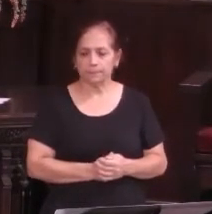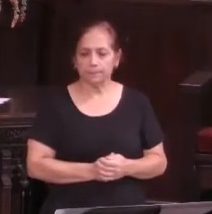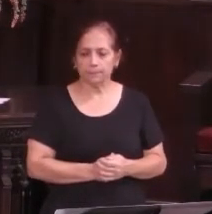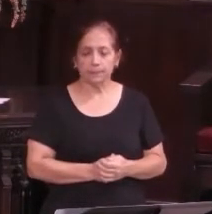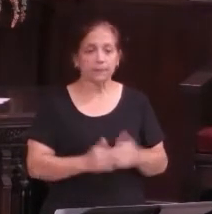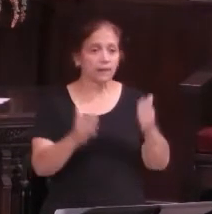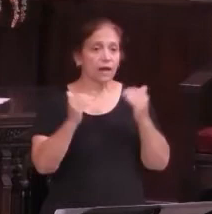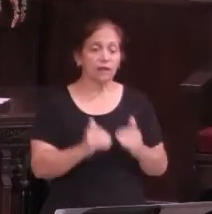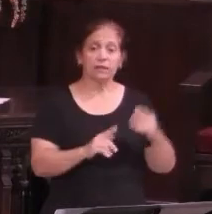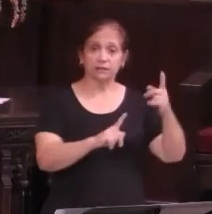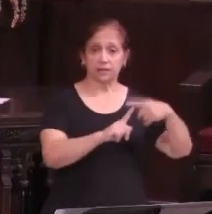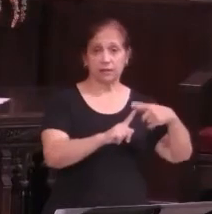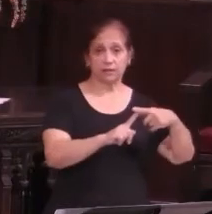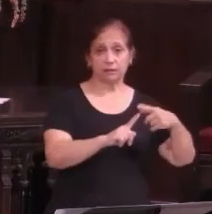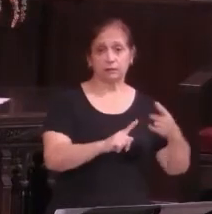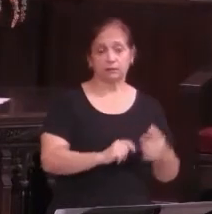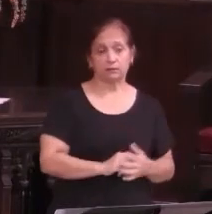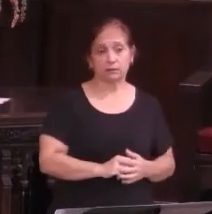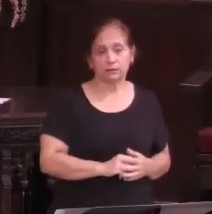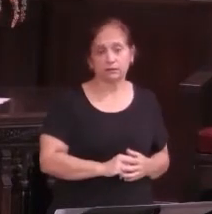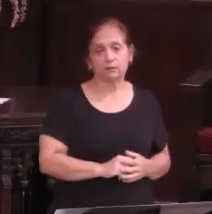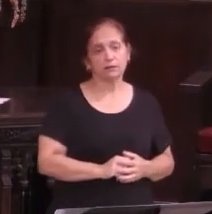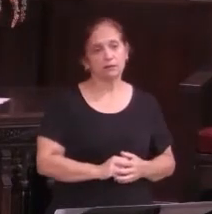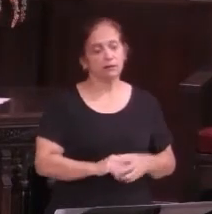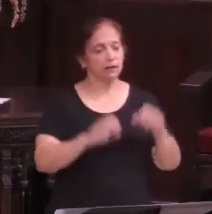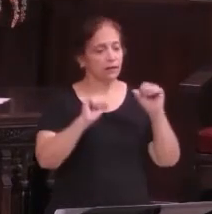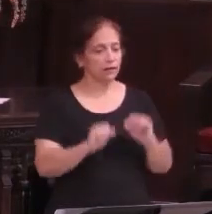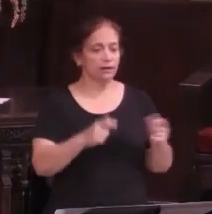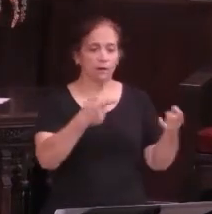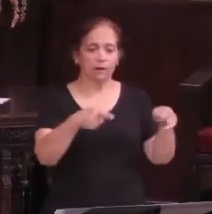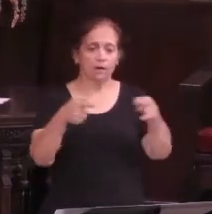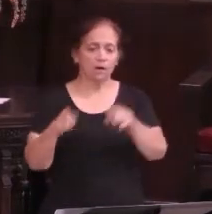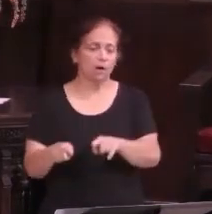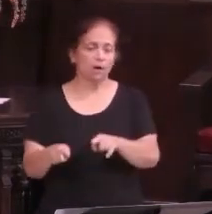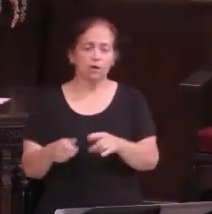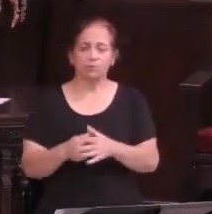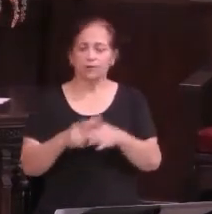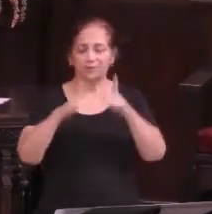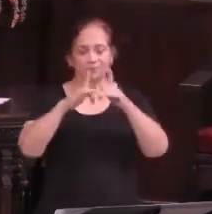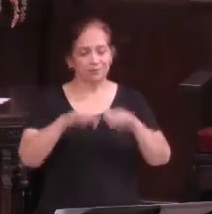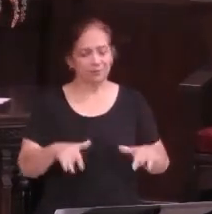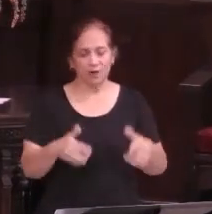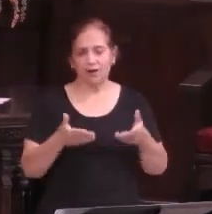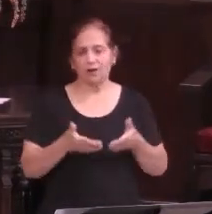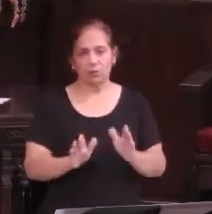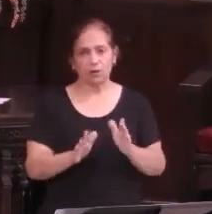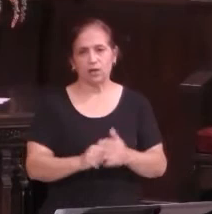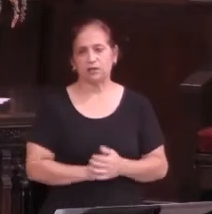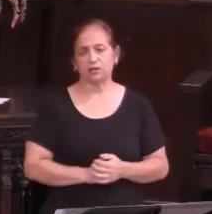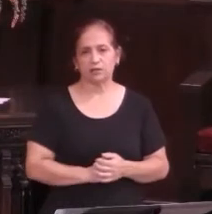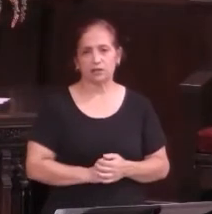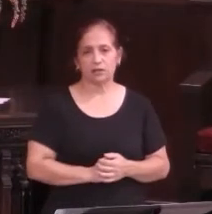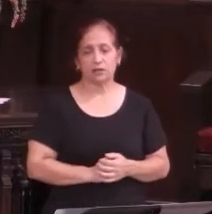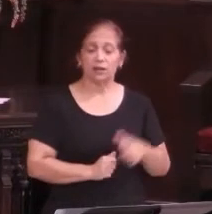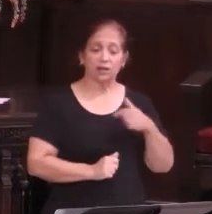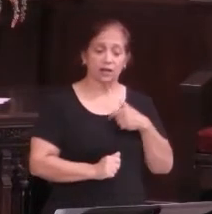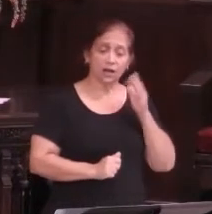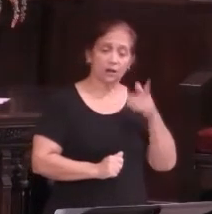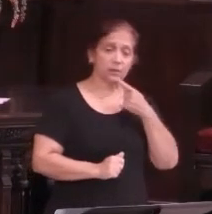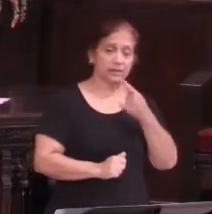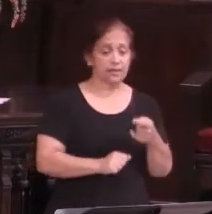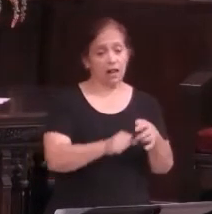Then there's testing, which can come in a myriad of ways. And I would say